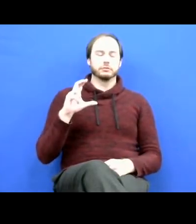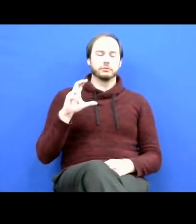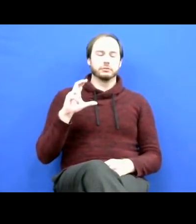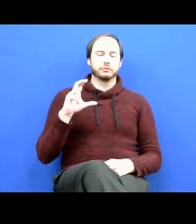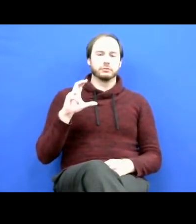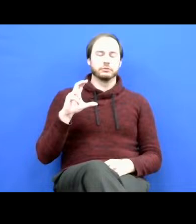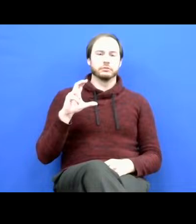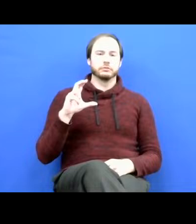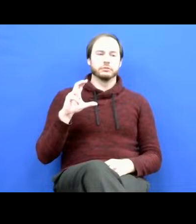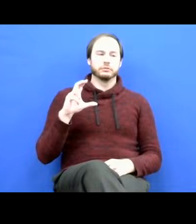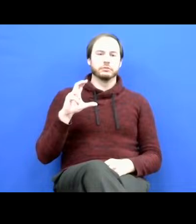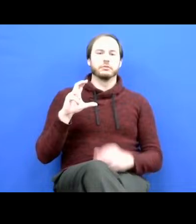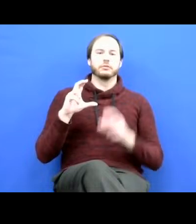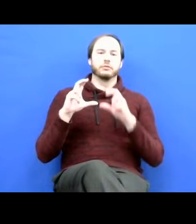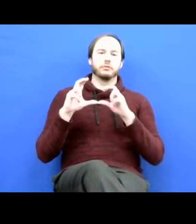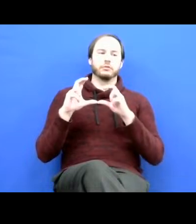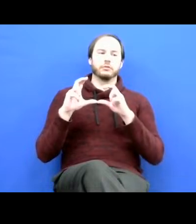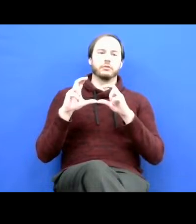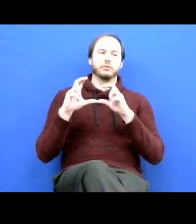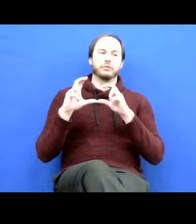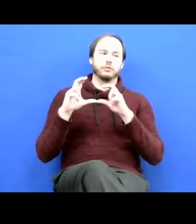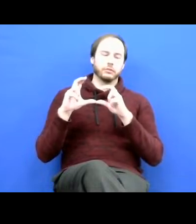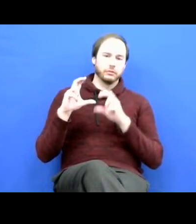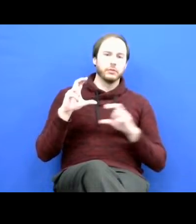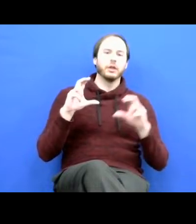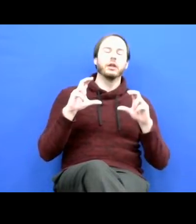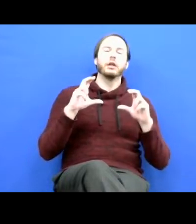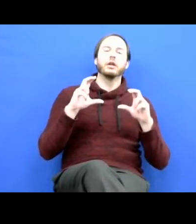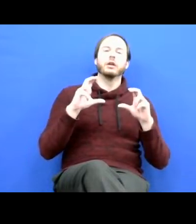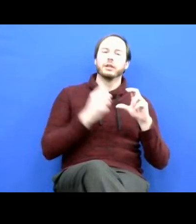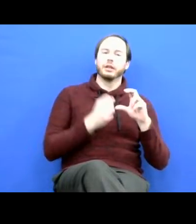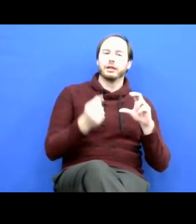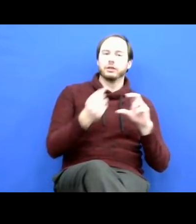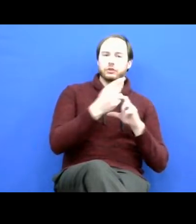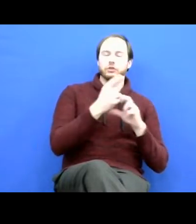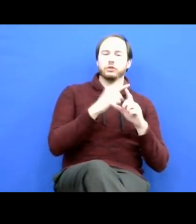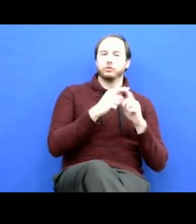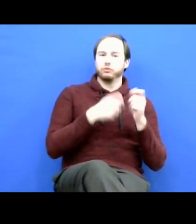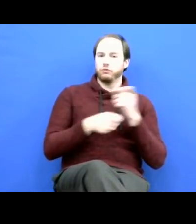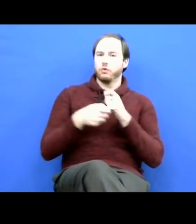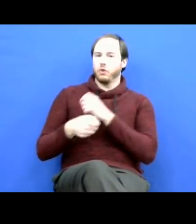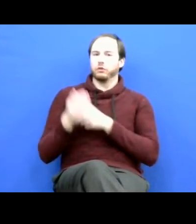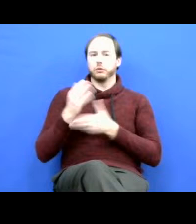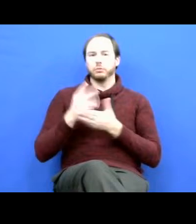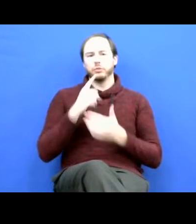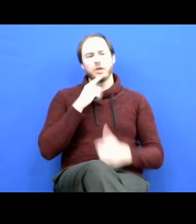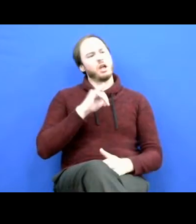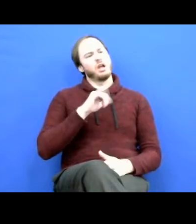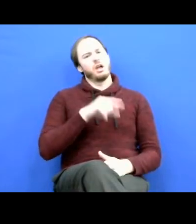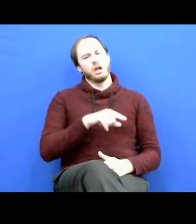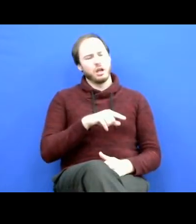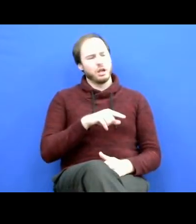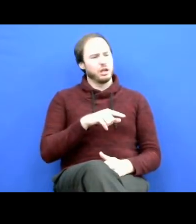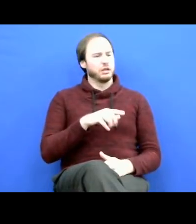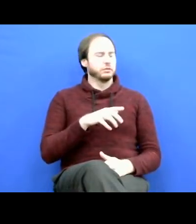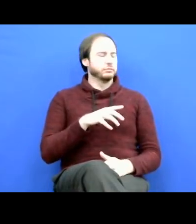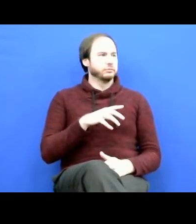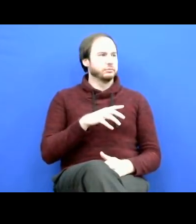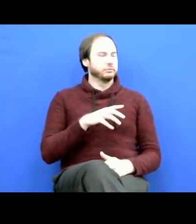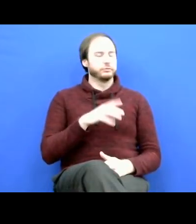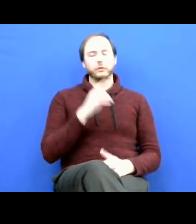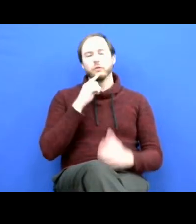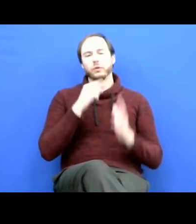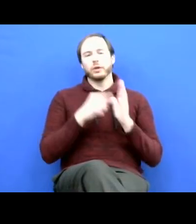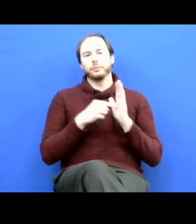the fund balance to the following year to keep the revenues down. So a lot of people will look at and say, well, if you look